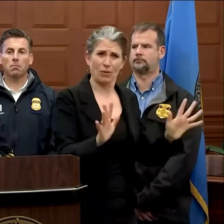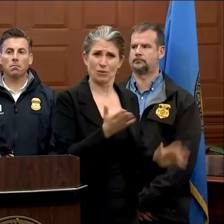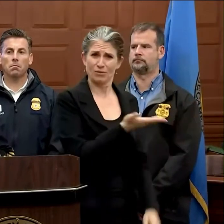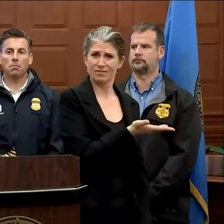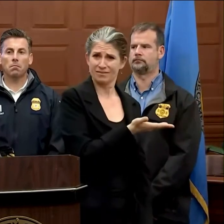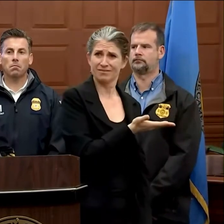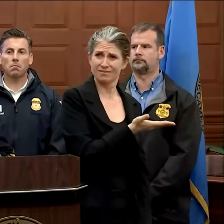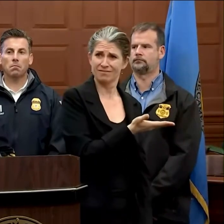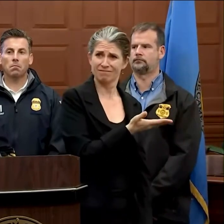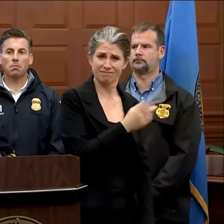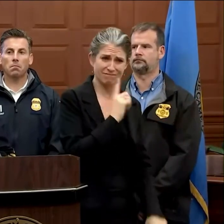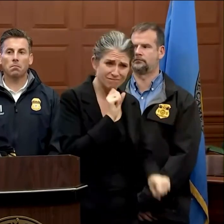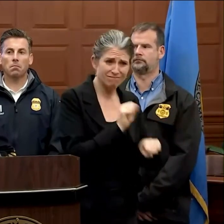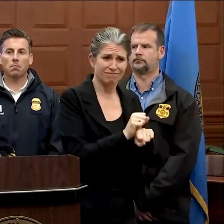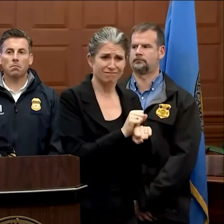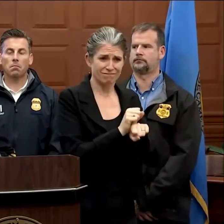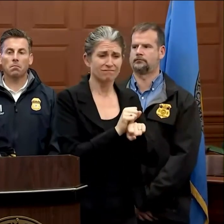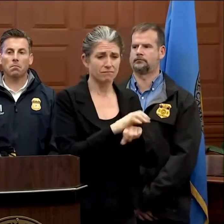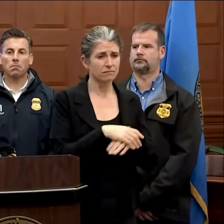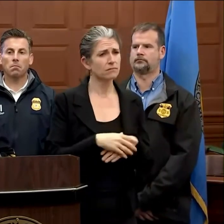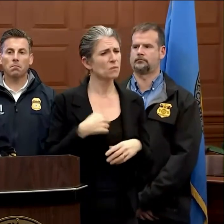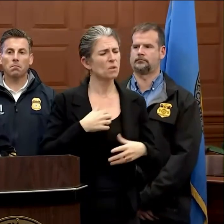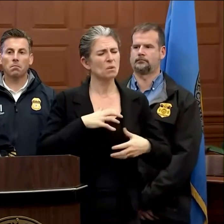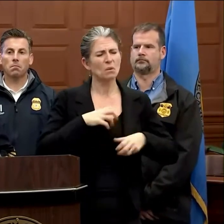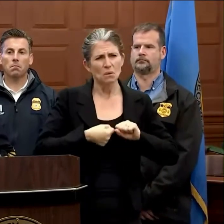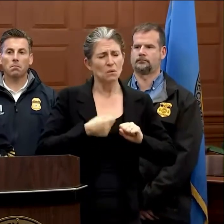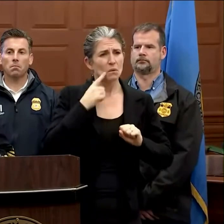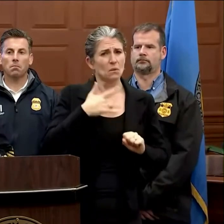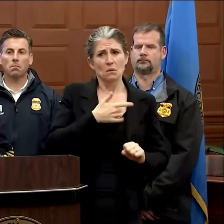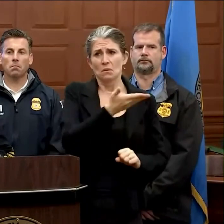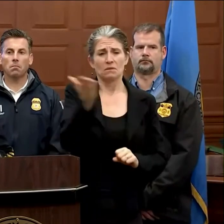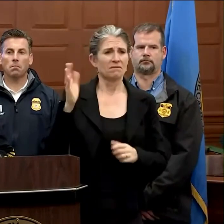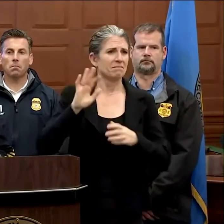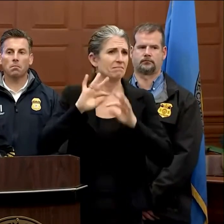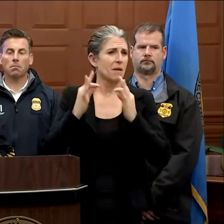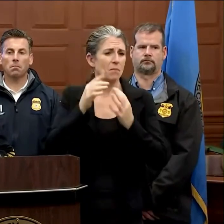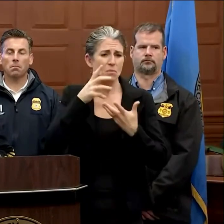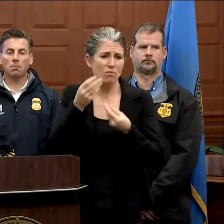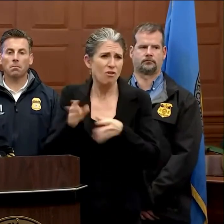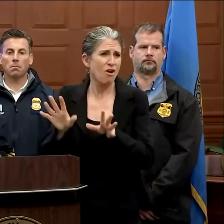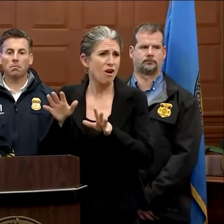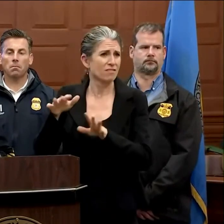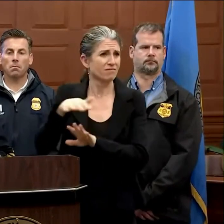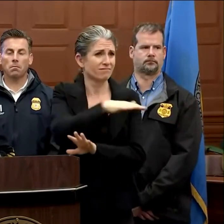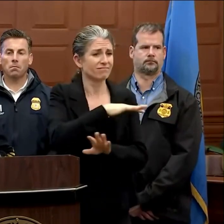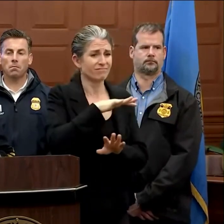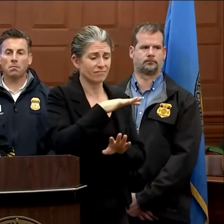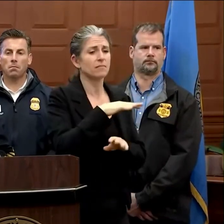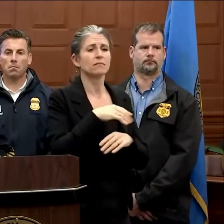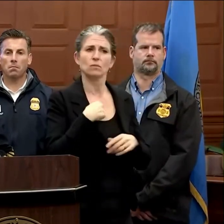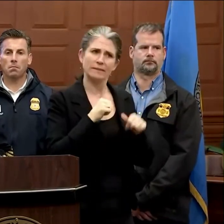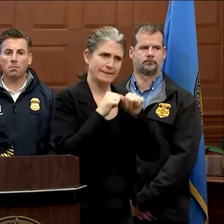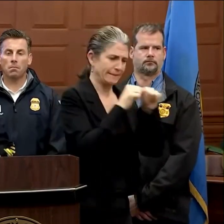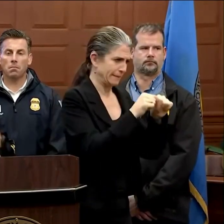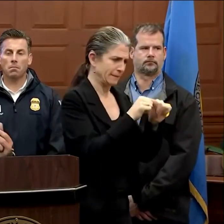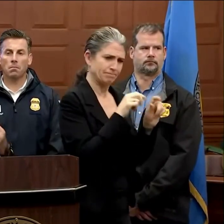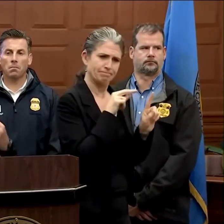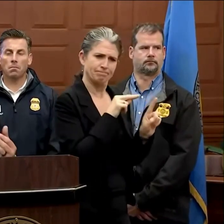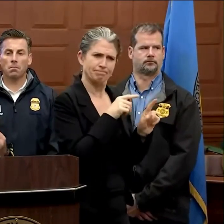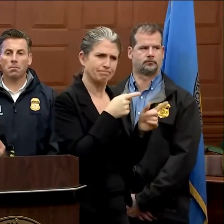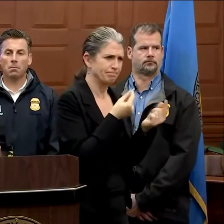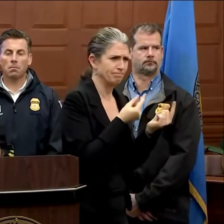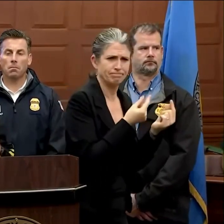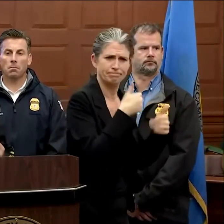We're gonna grieve for the families that lost loved ones here. We're gonna continue to work. We're gonna persevere, and we